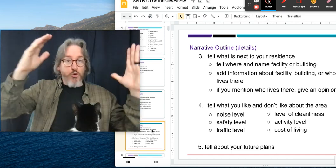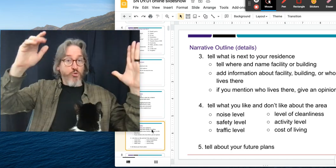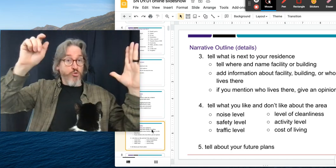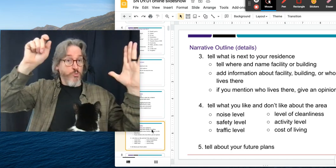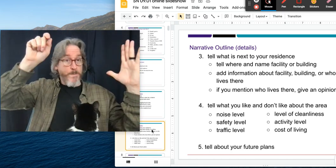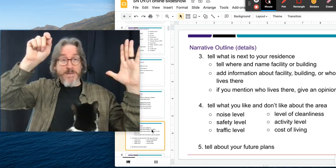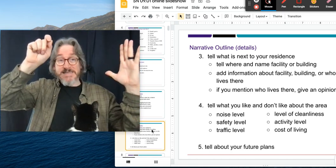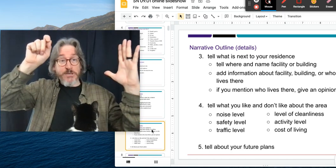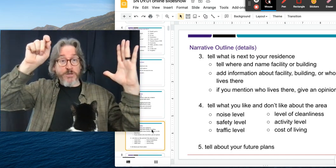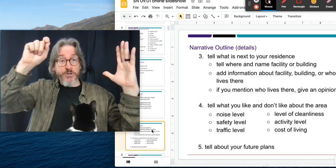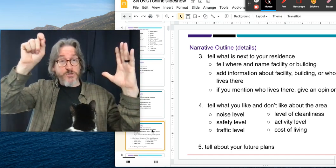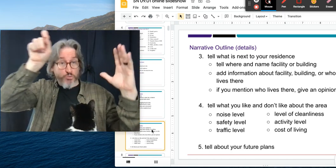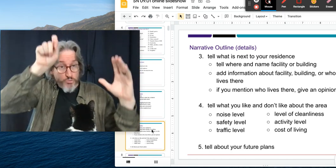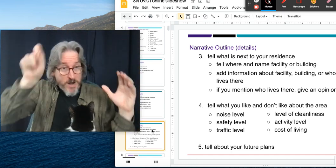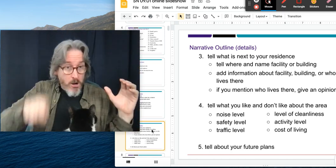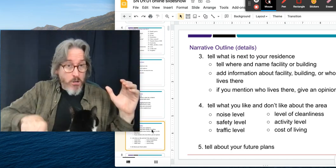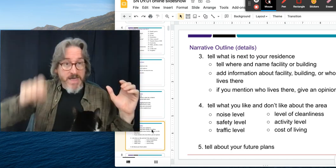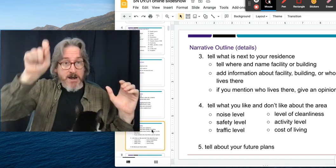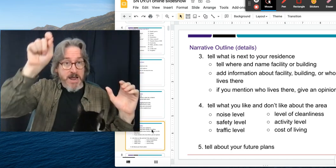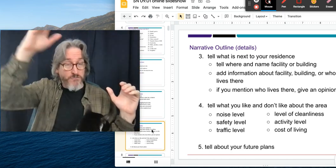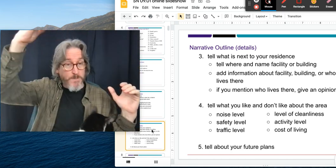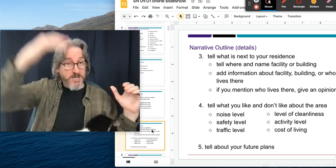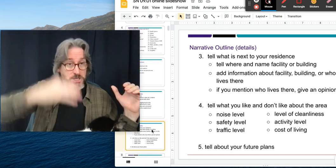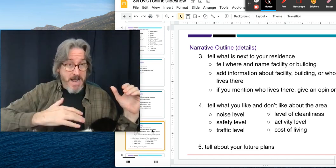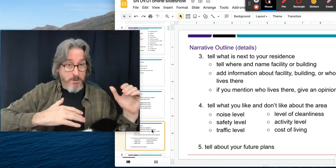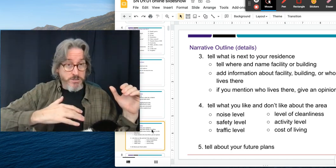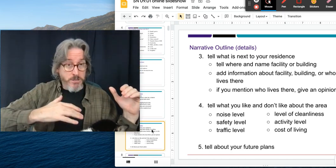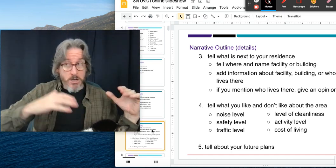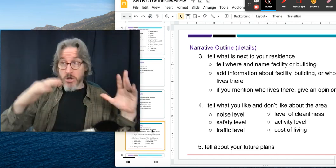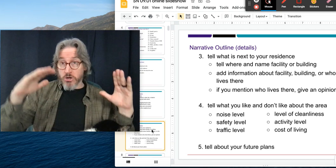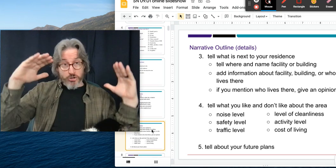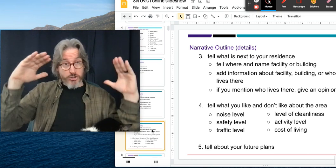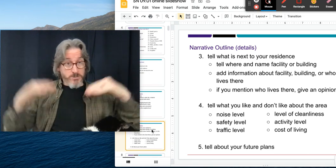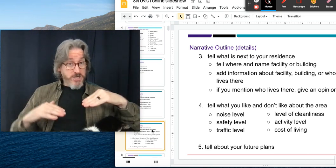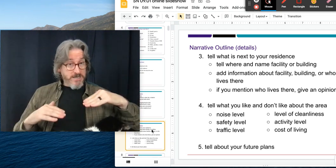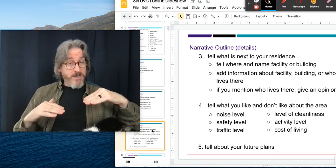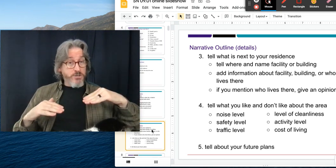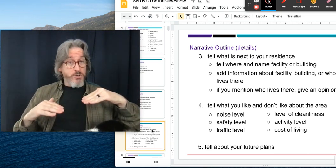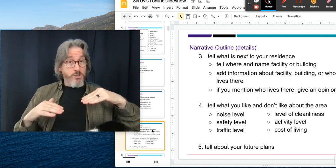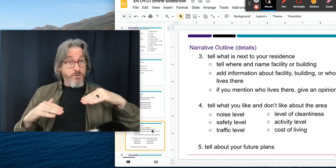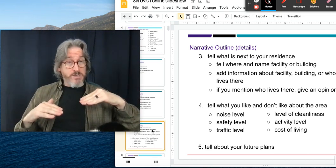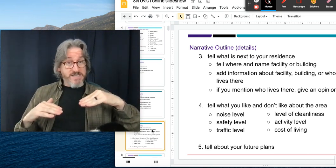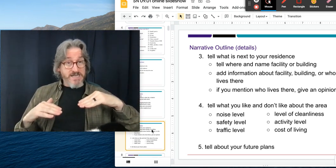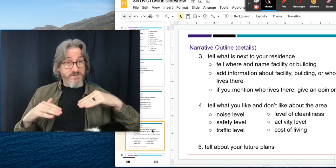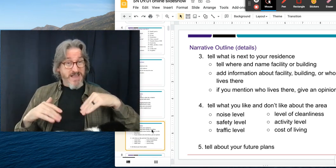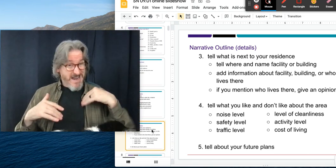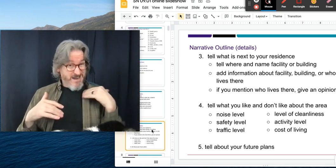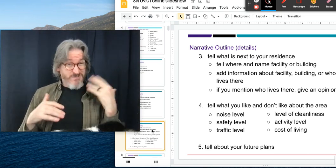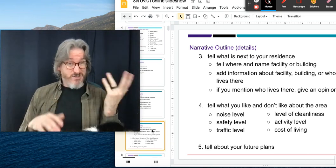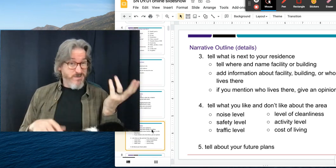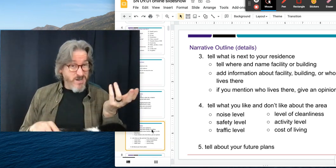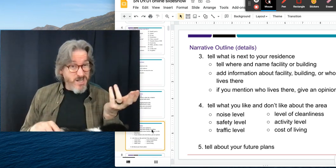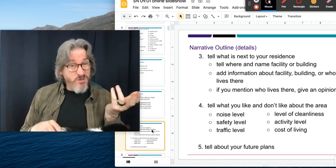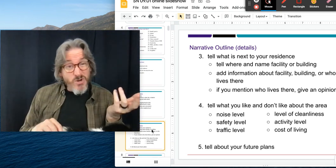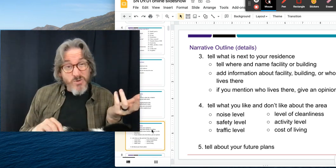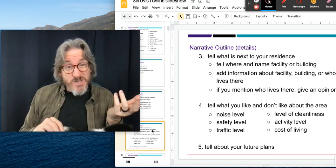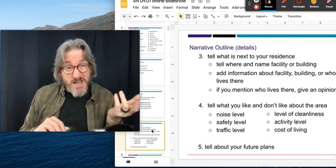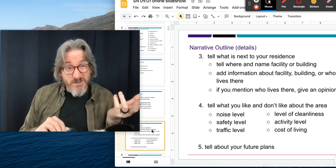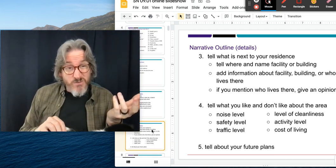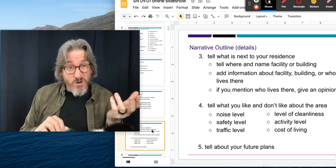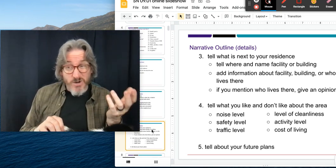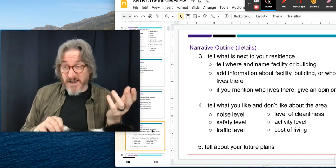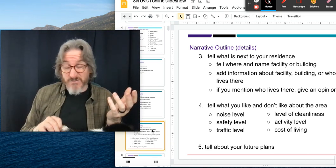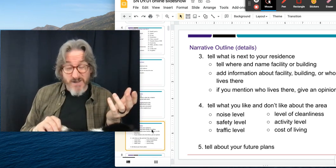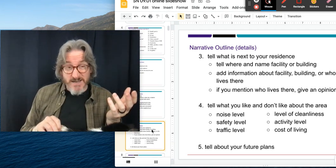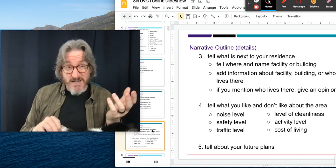So be thinking about it. So the best thing you can do is write all that information out. double check to make sure that you know the signs for that. And if there's something that you don't know the